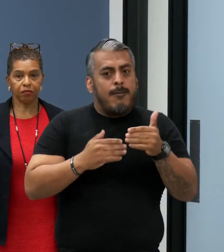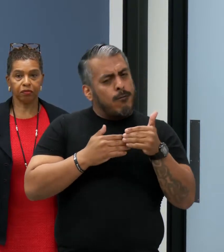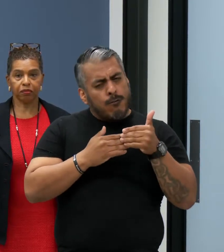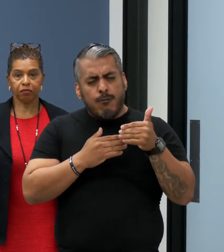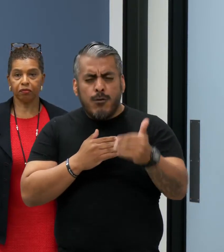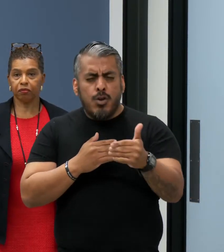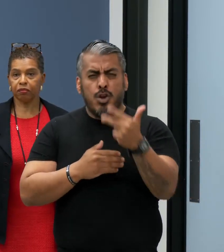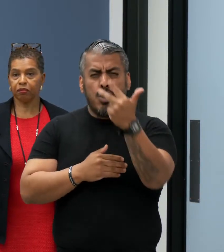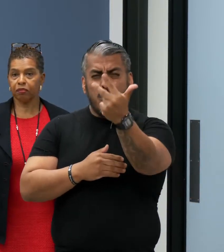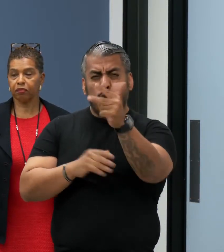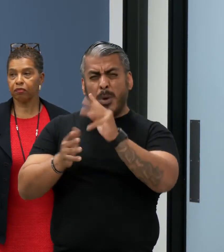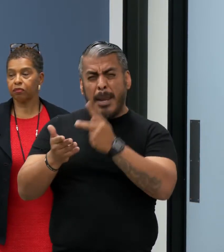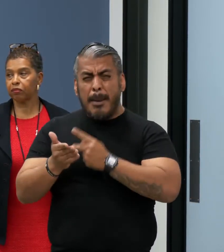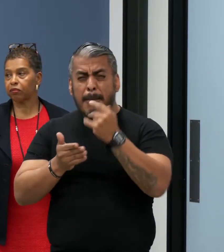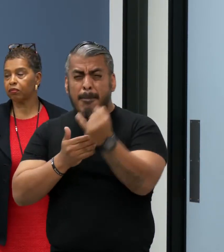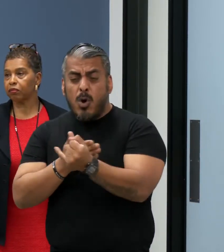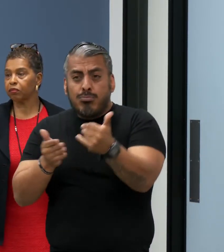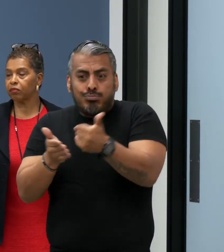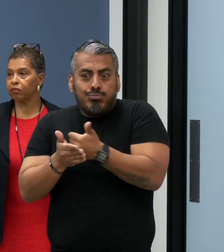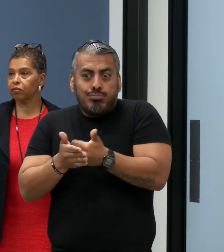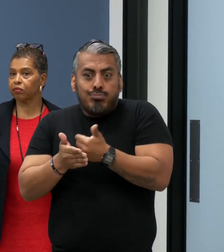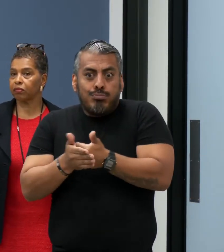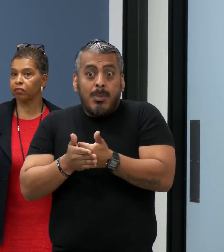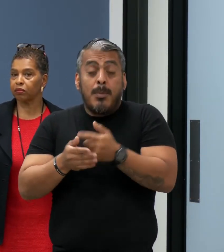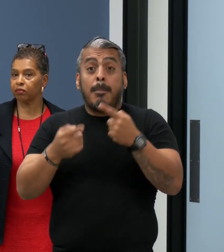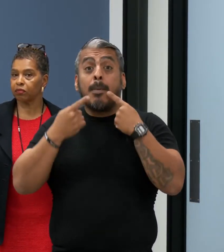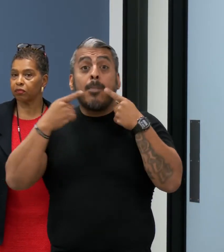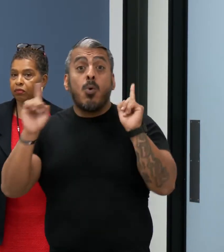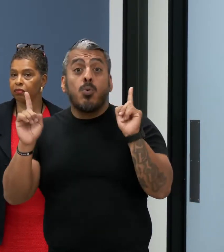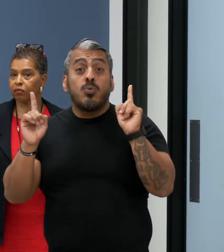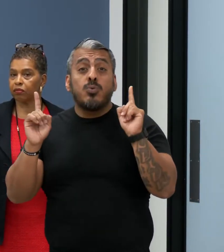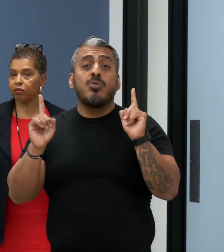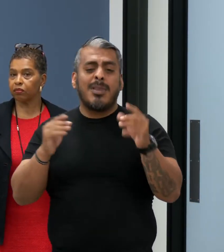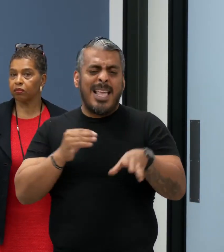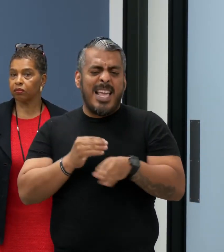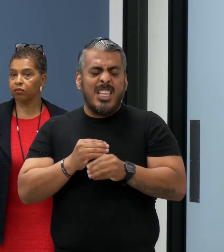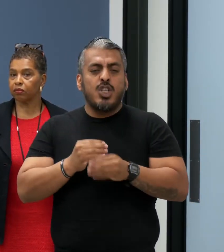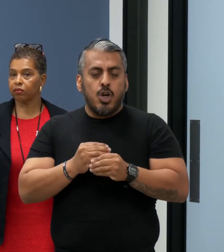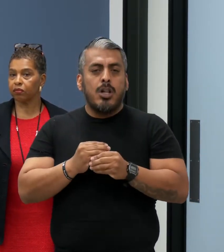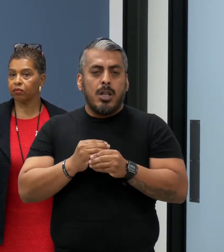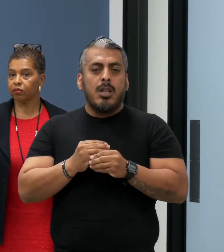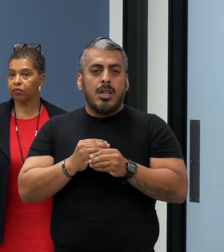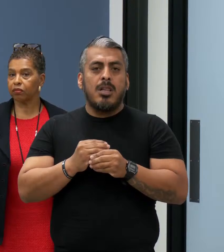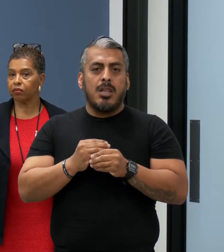there are three new projects that have been proposed, which add an additional